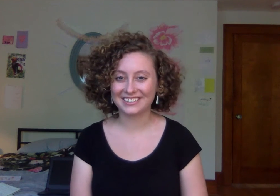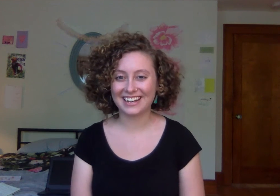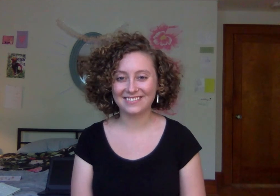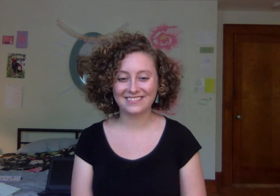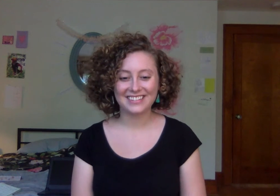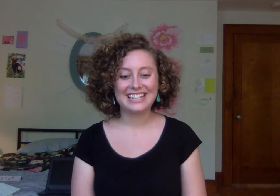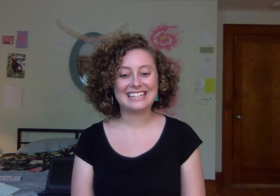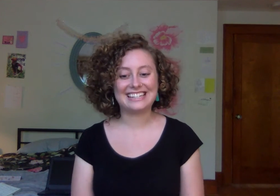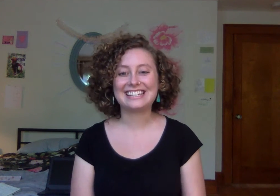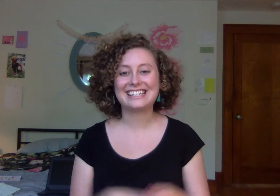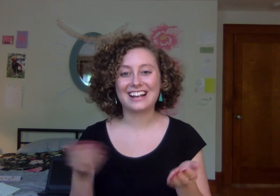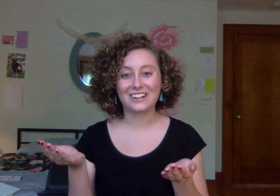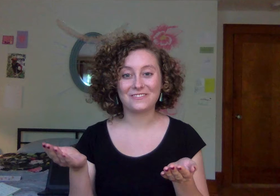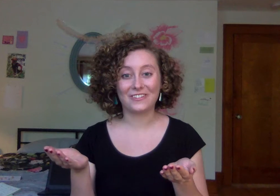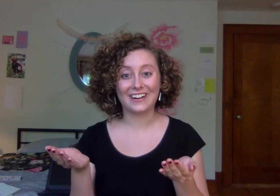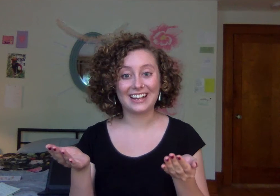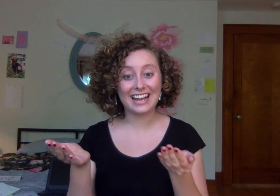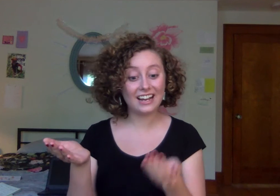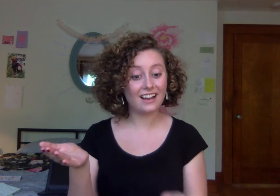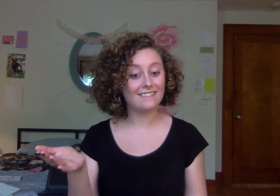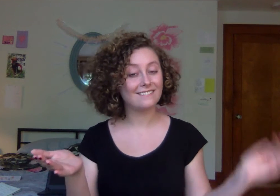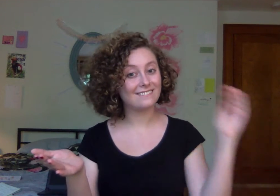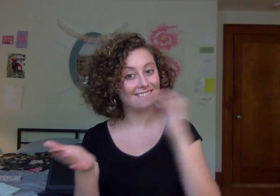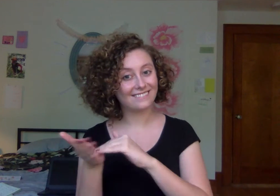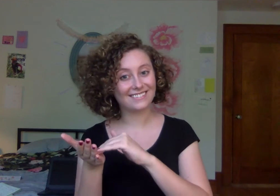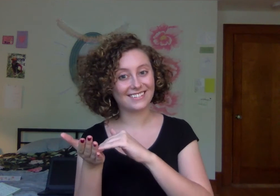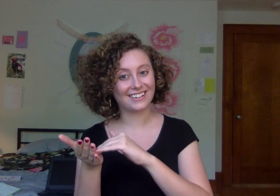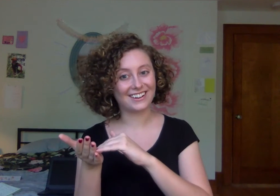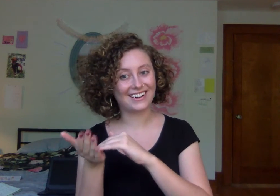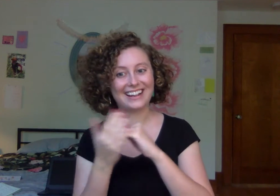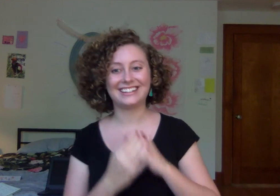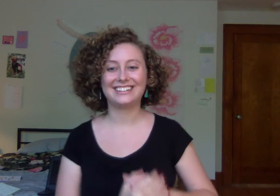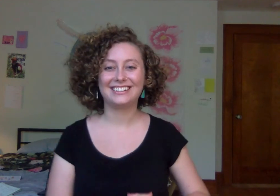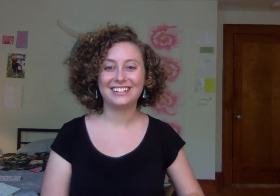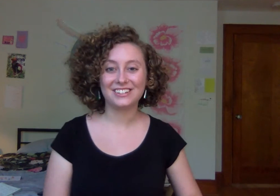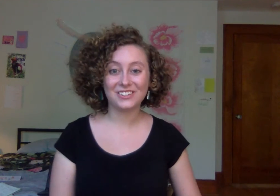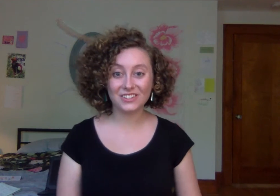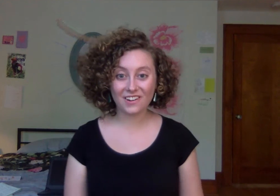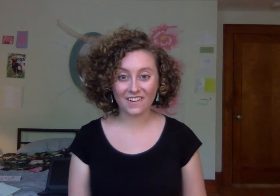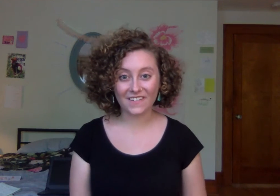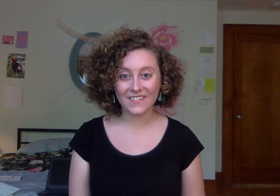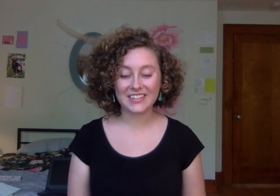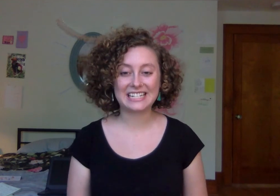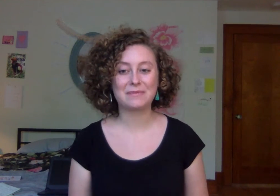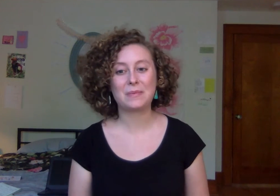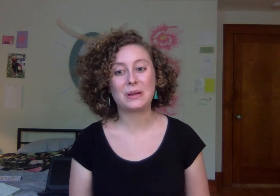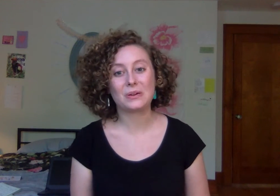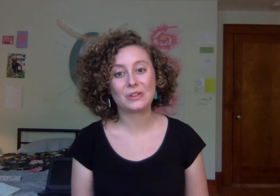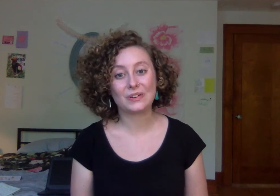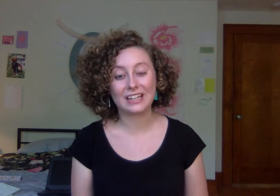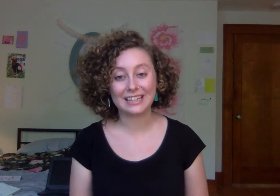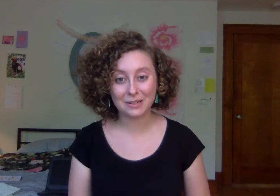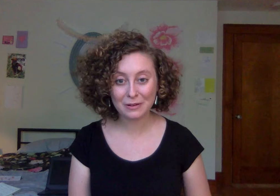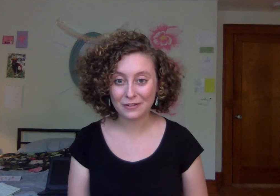again. This is sign for again. All right, so this time I'm going to go through a little bit